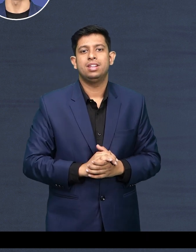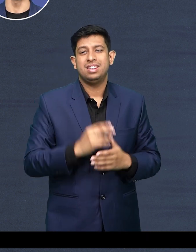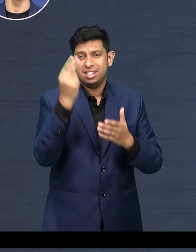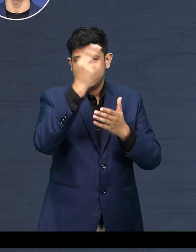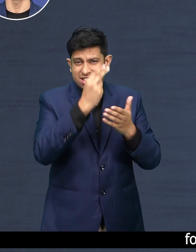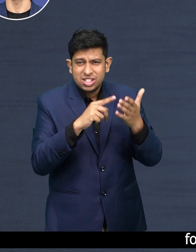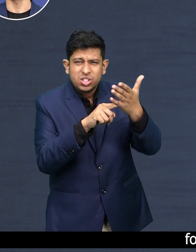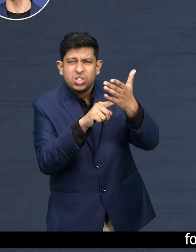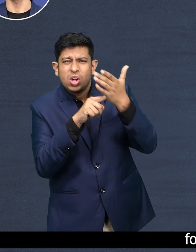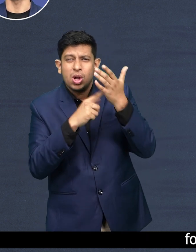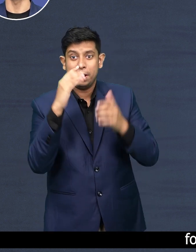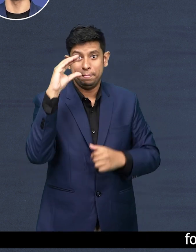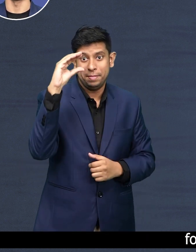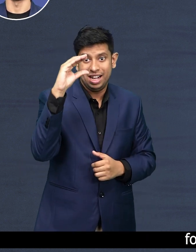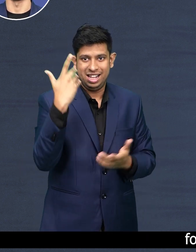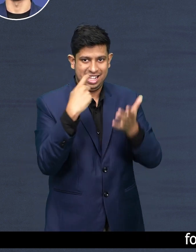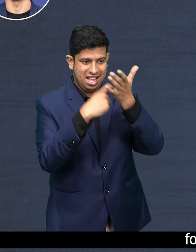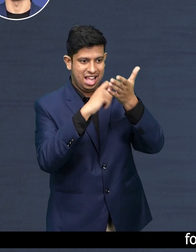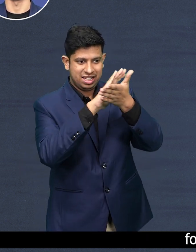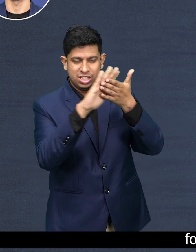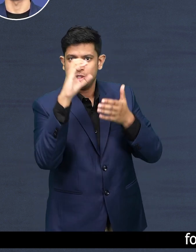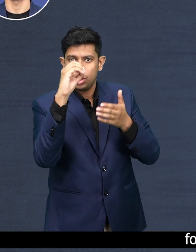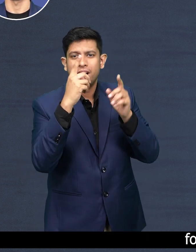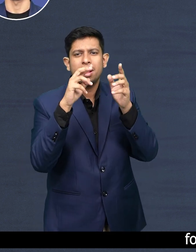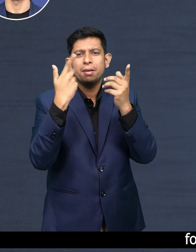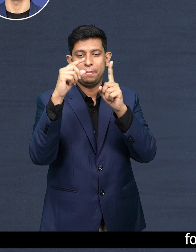The symbol for density is rho.